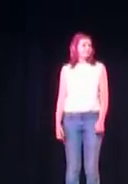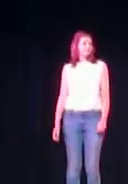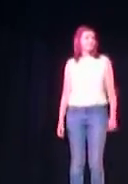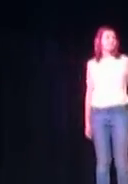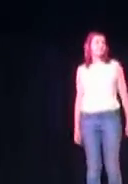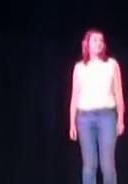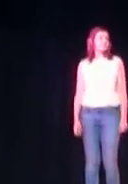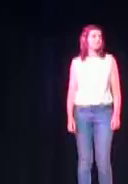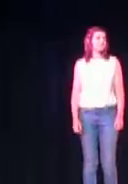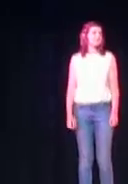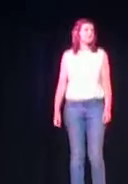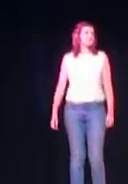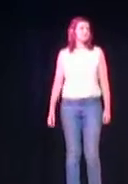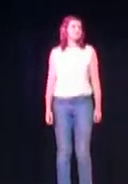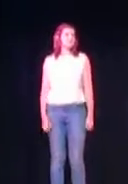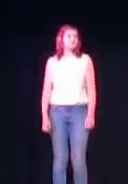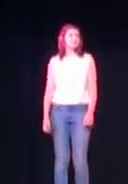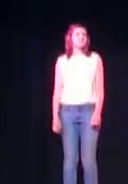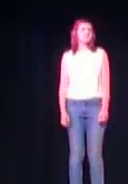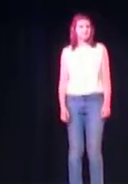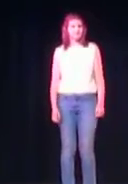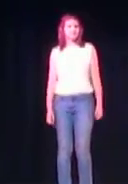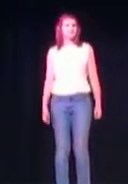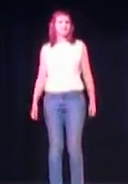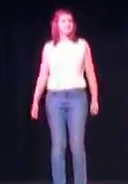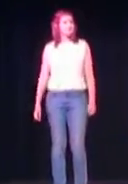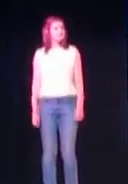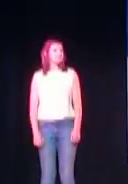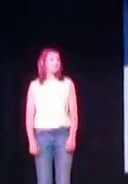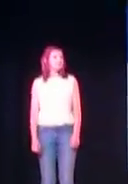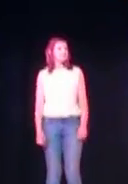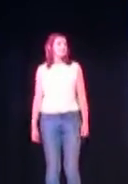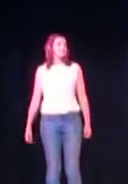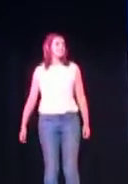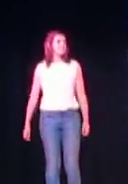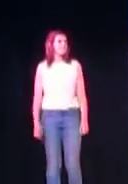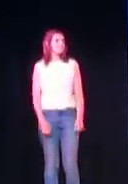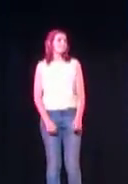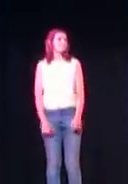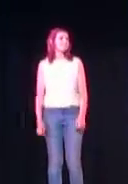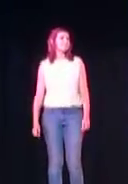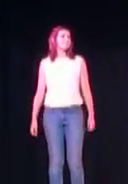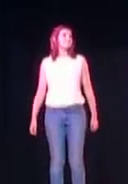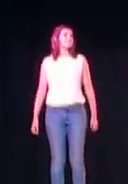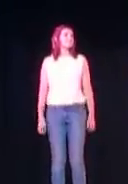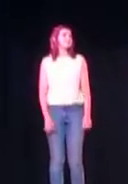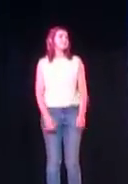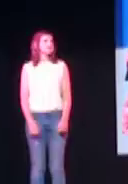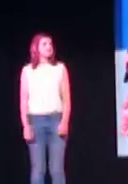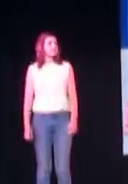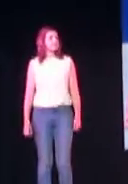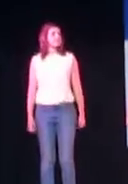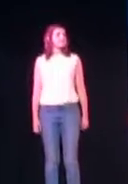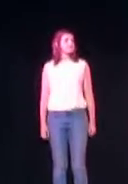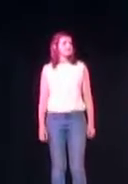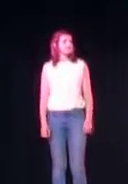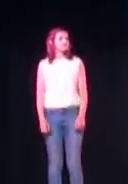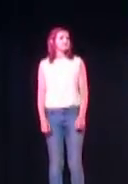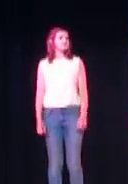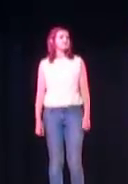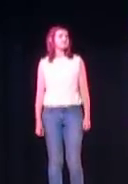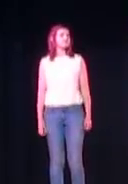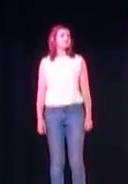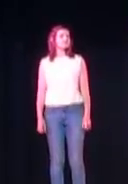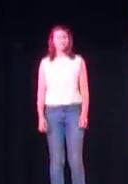Cause we're just under the other hand And going back for a couple of nights And she don't want to